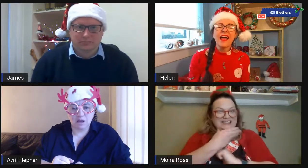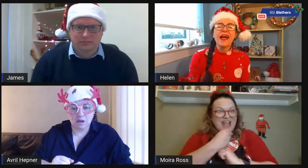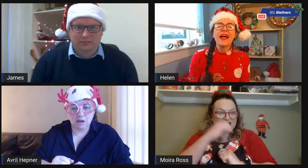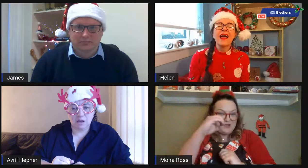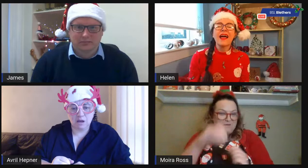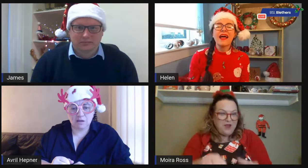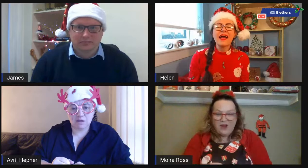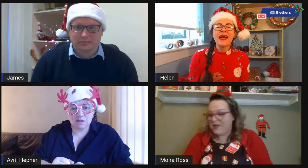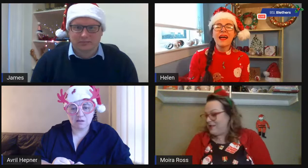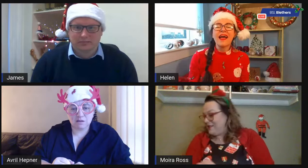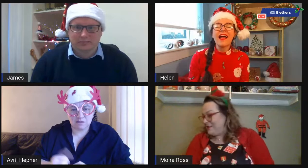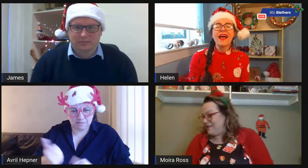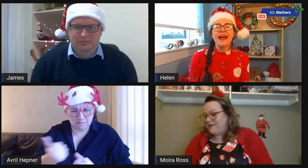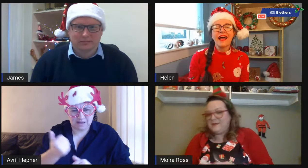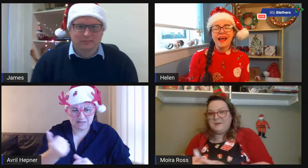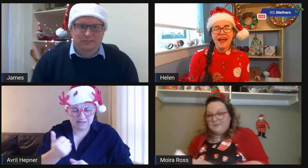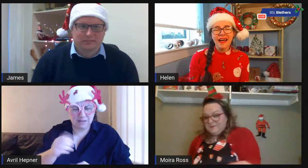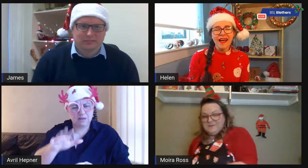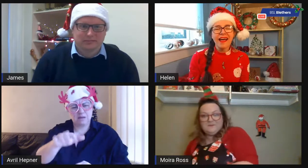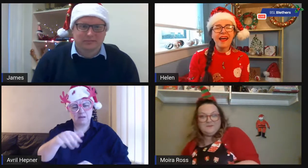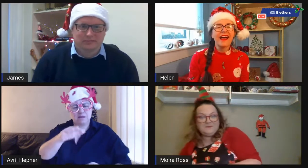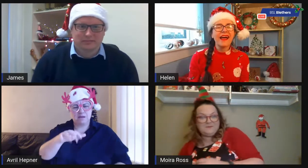Yeah, a kind of Santa ball for Christmas.